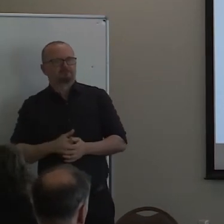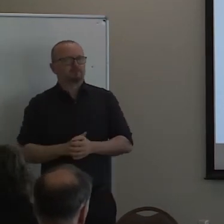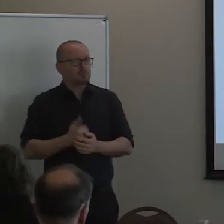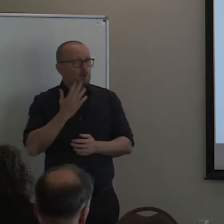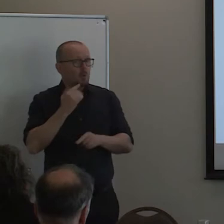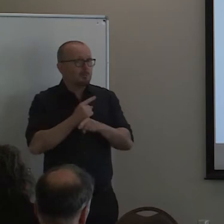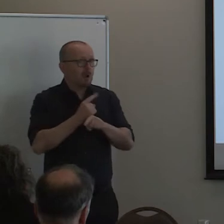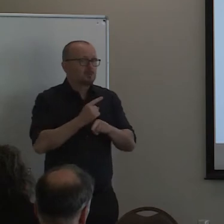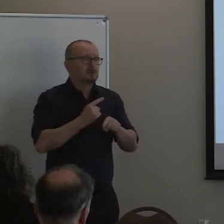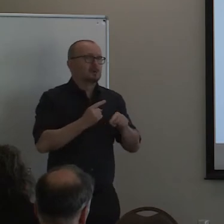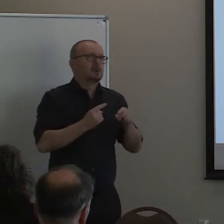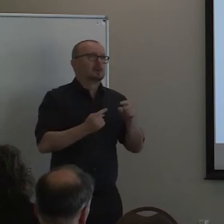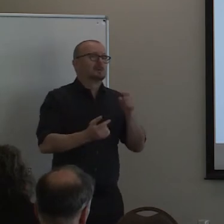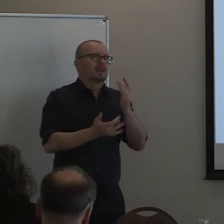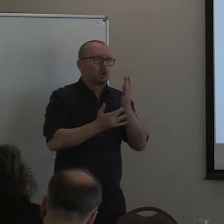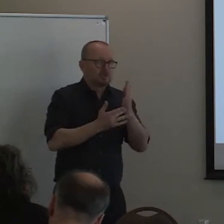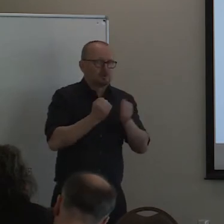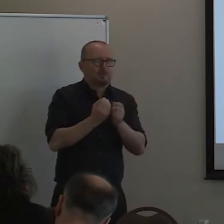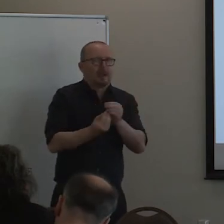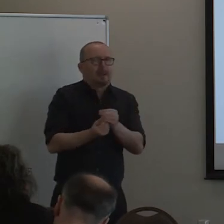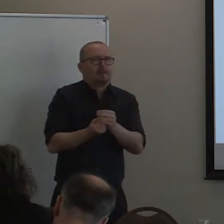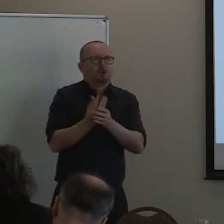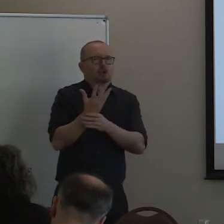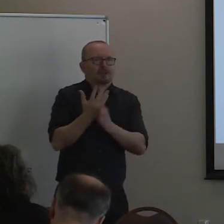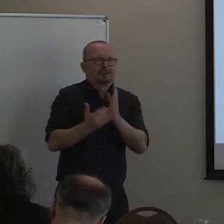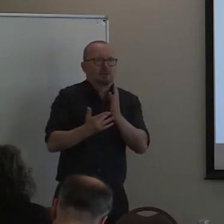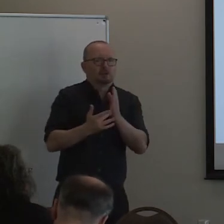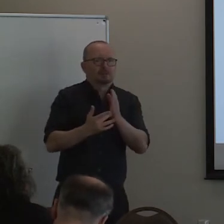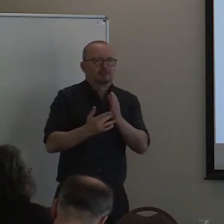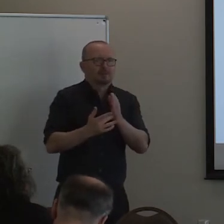talking about emerging digital technologies and how they integrate both into older tech